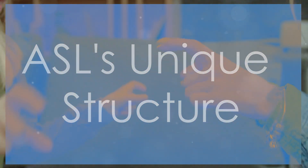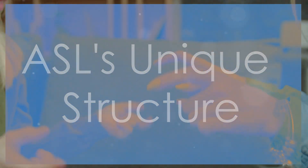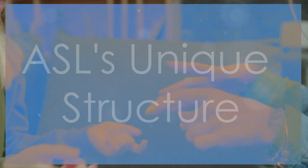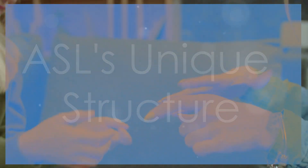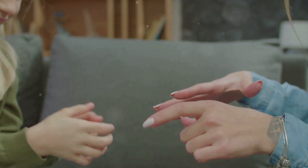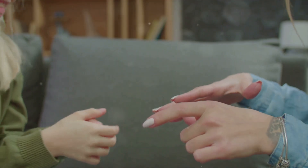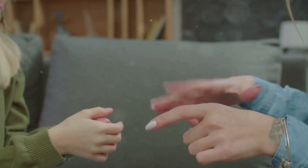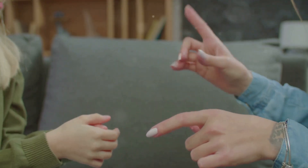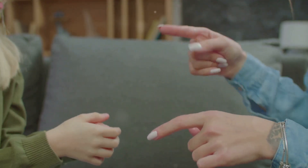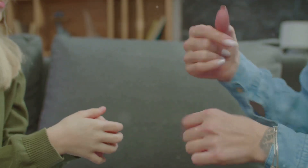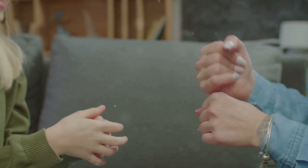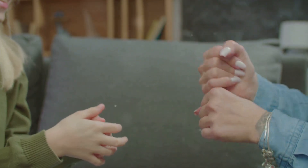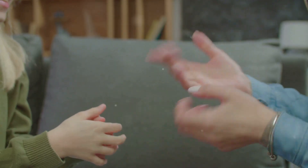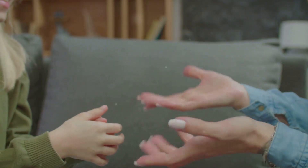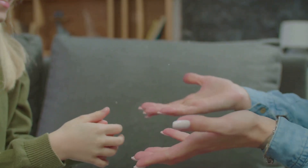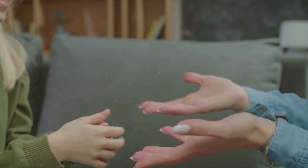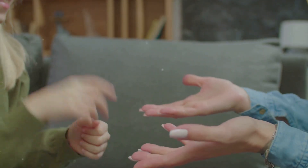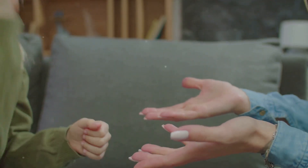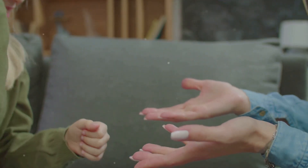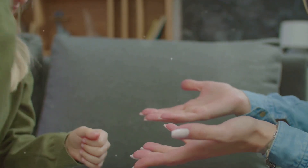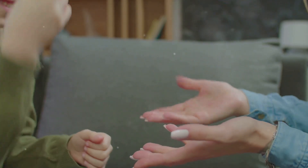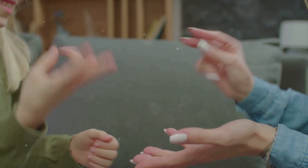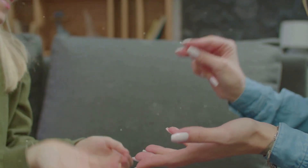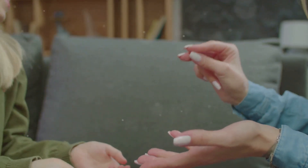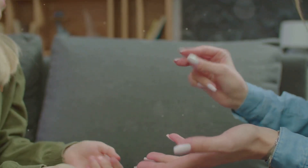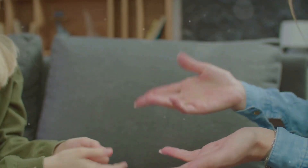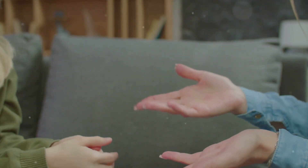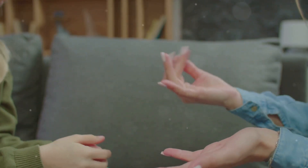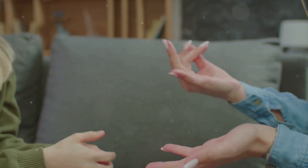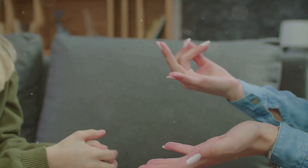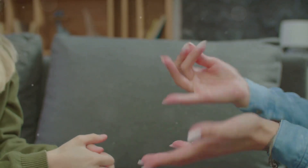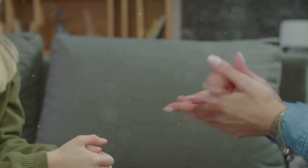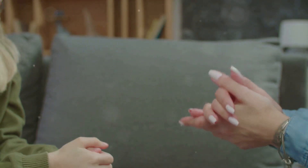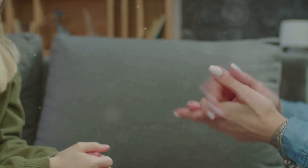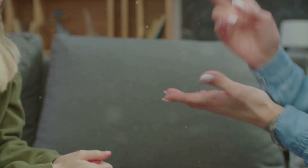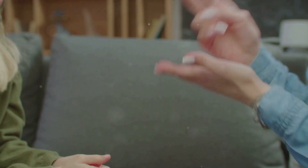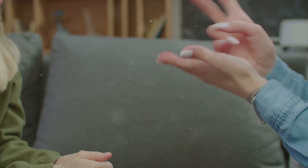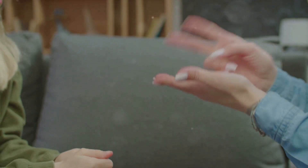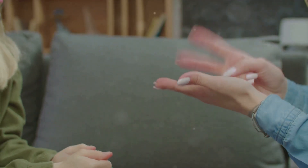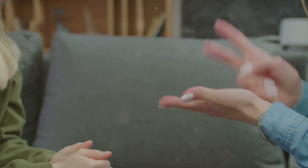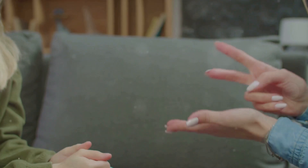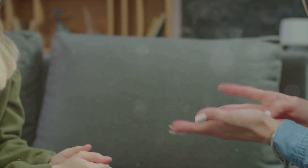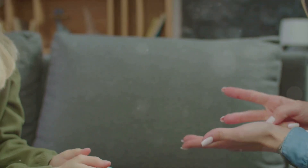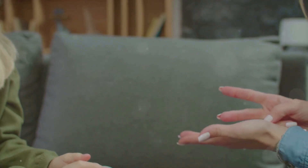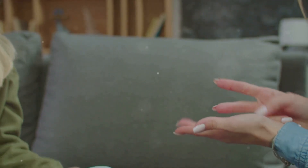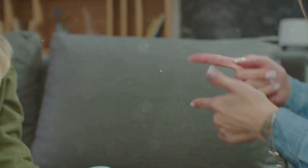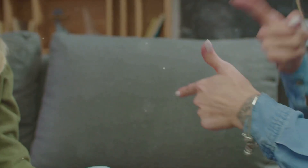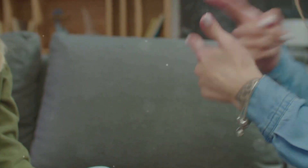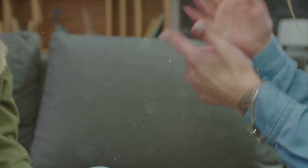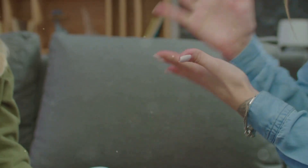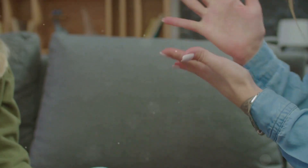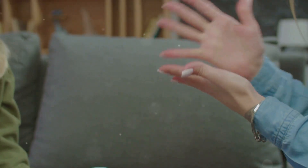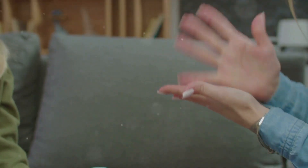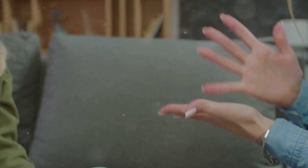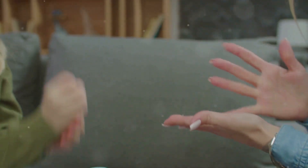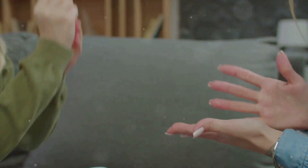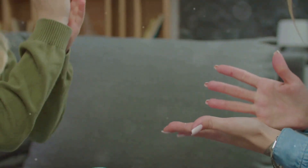ASL grammar might seem unusual at first, especially for native English speakers. It has its own set of rules and structures that differ significantly from spoken